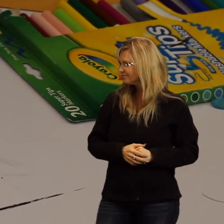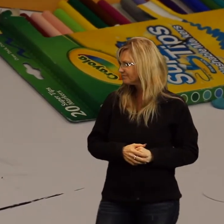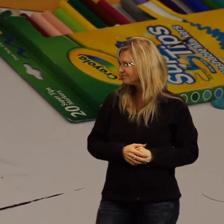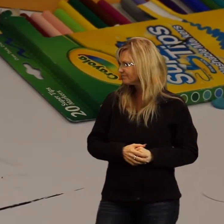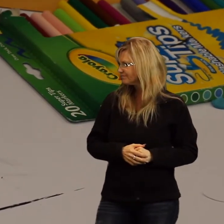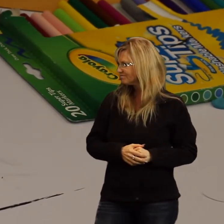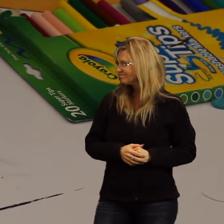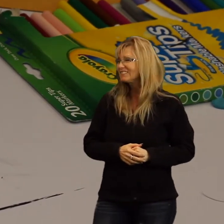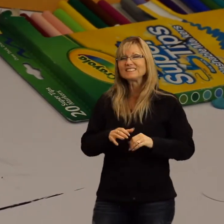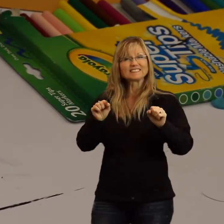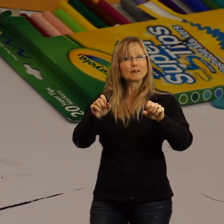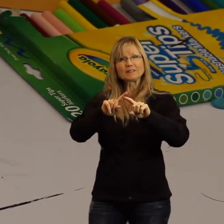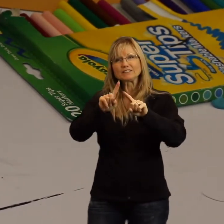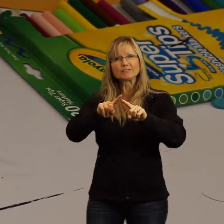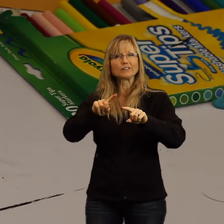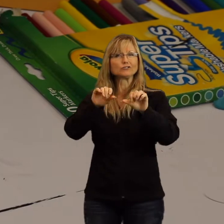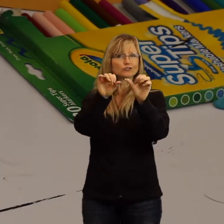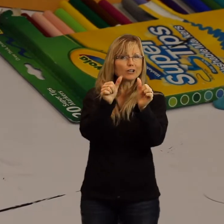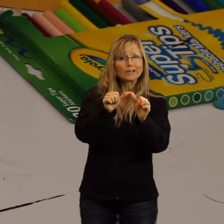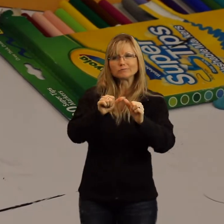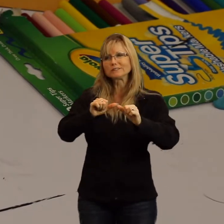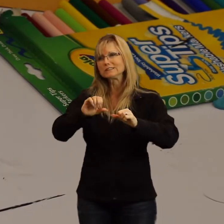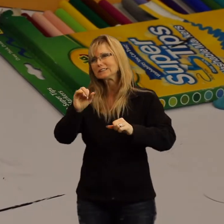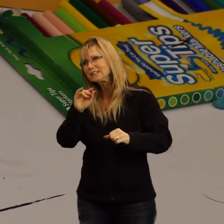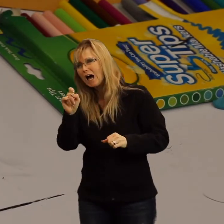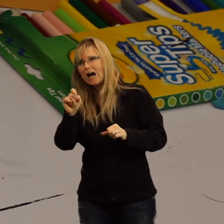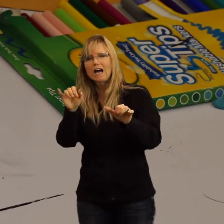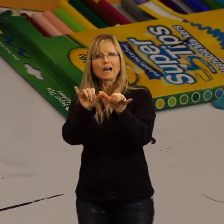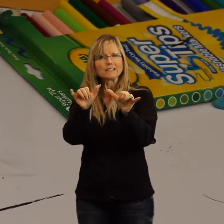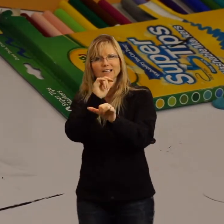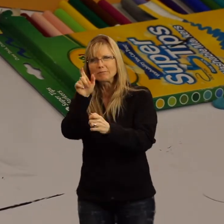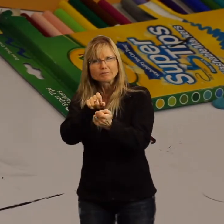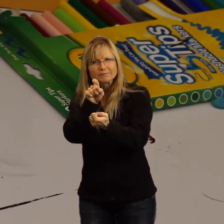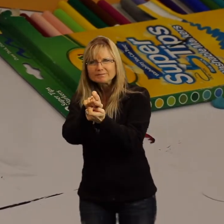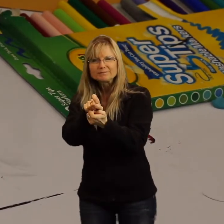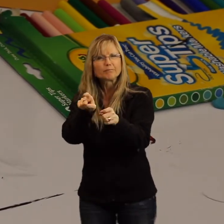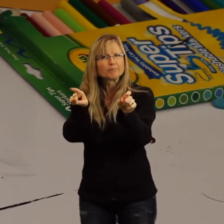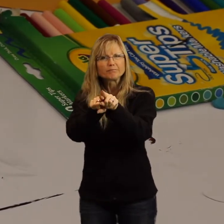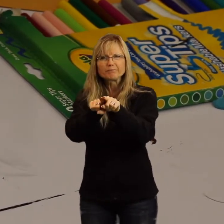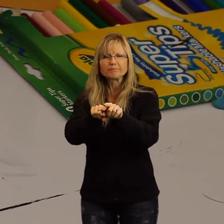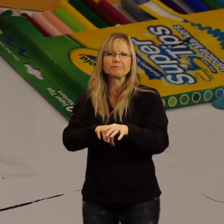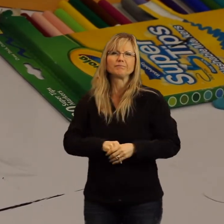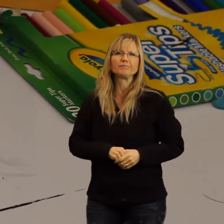And it can be all different shapes and sizes. It doesn't need to be too perfect.